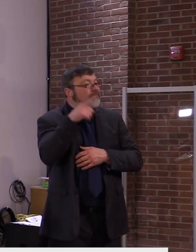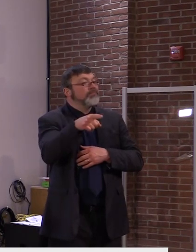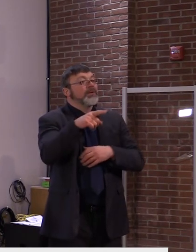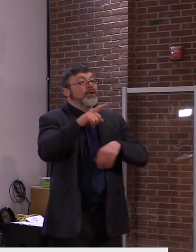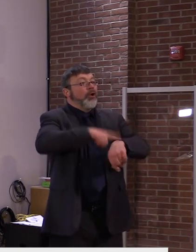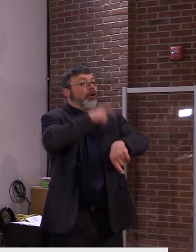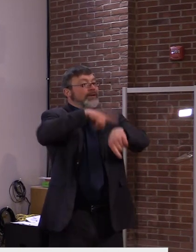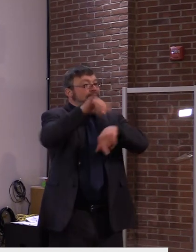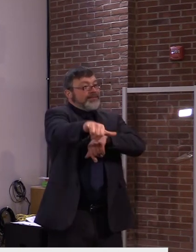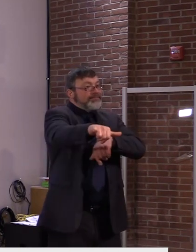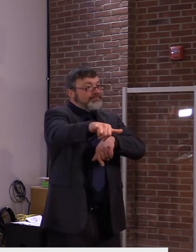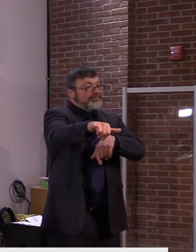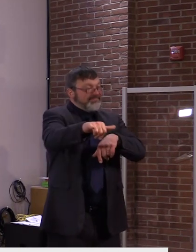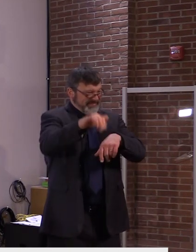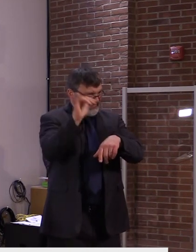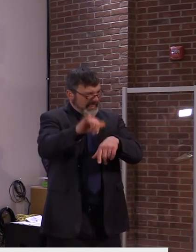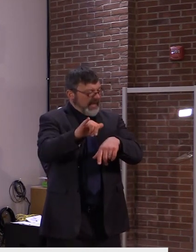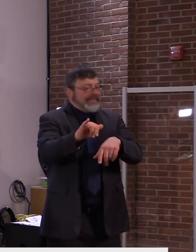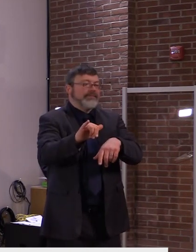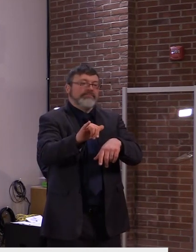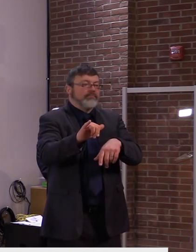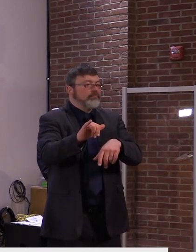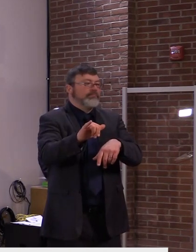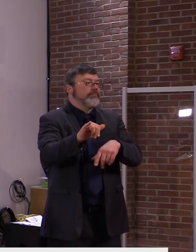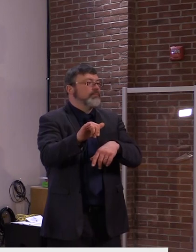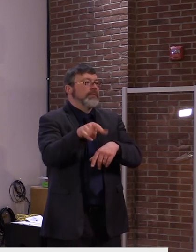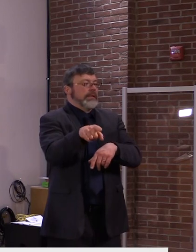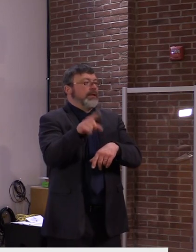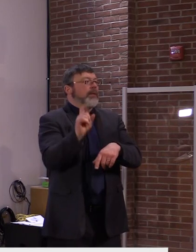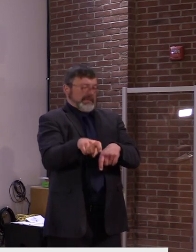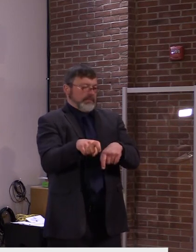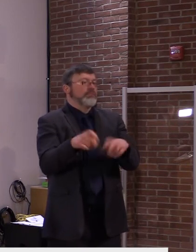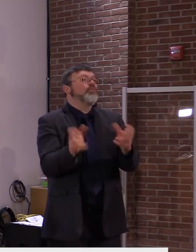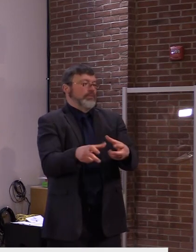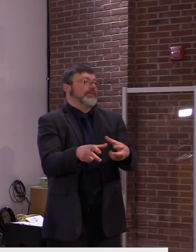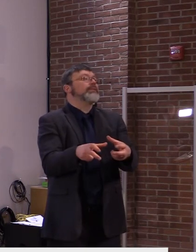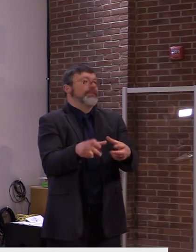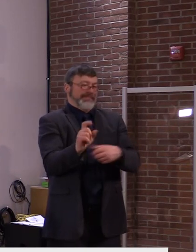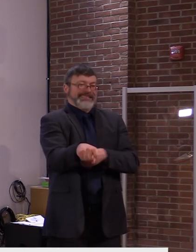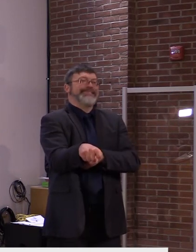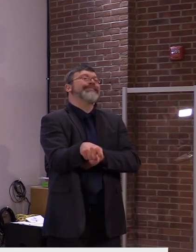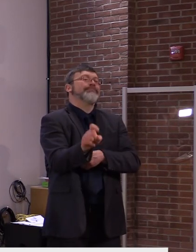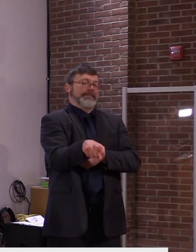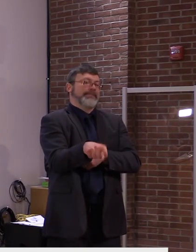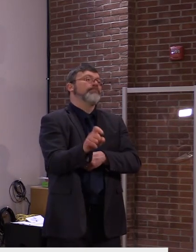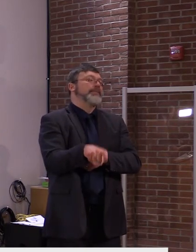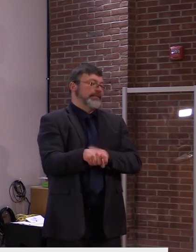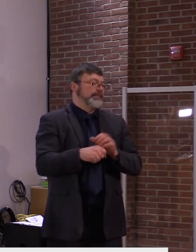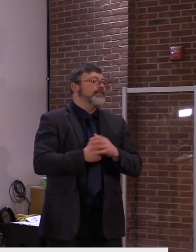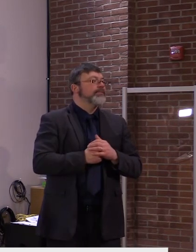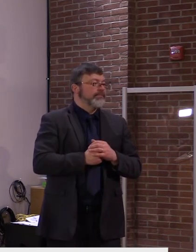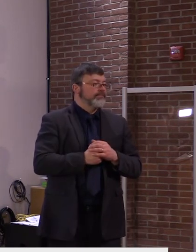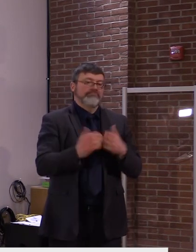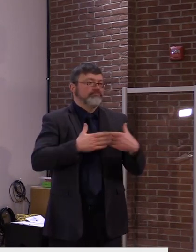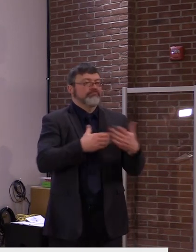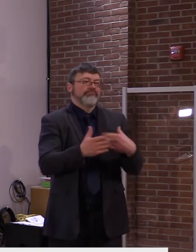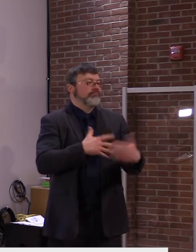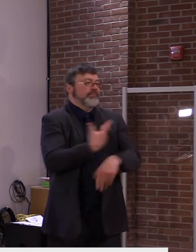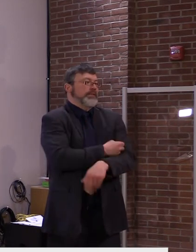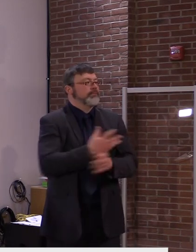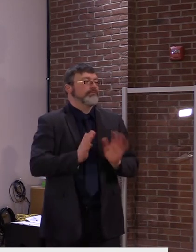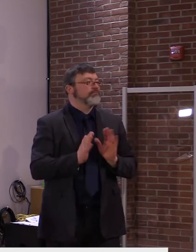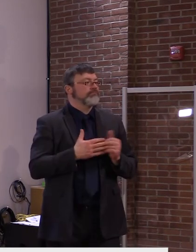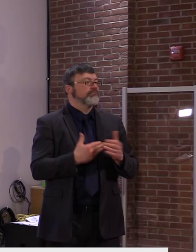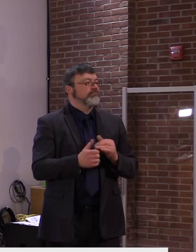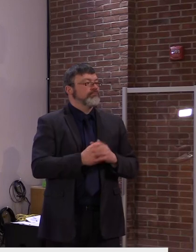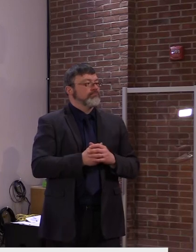quarantine. This is really great news and shows we believe vaccination not only protects you from getting infected